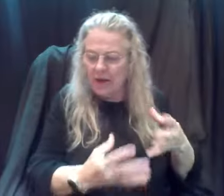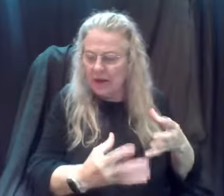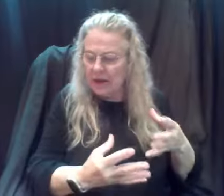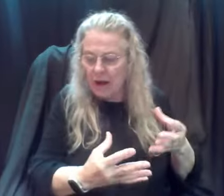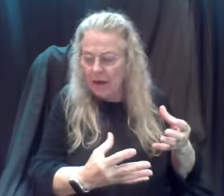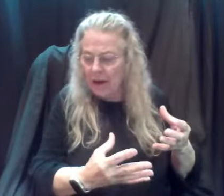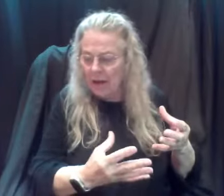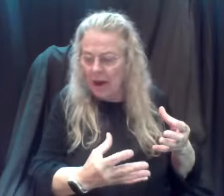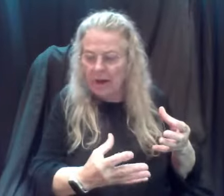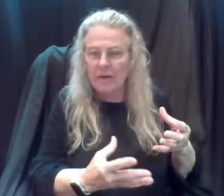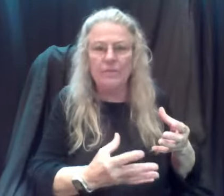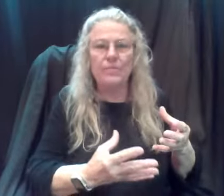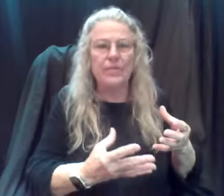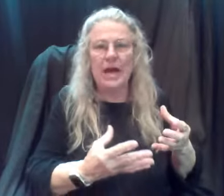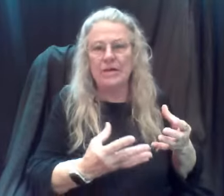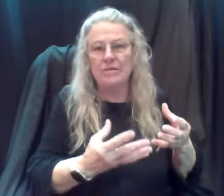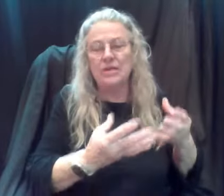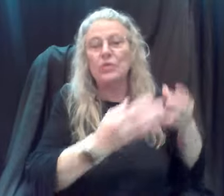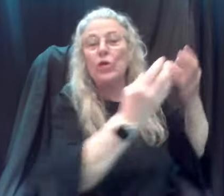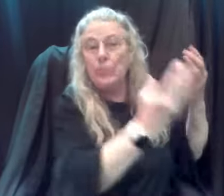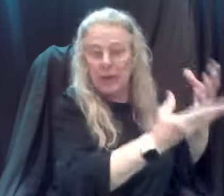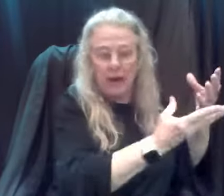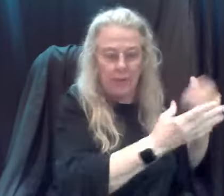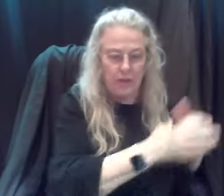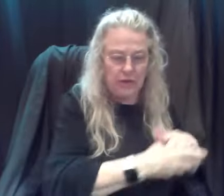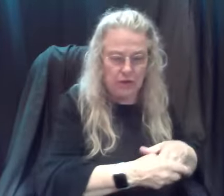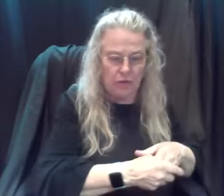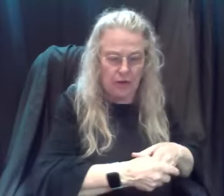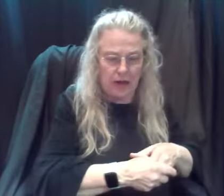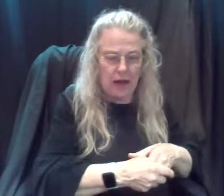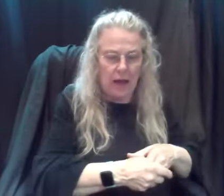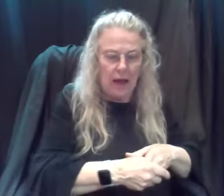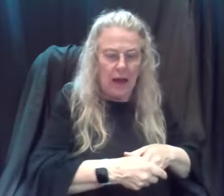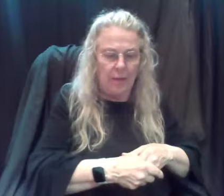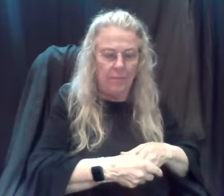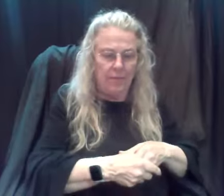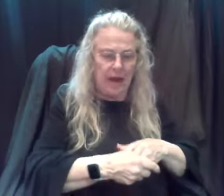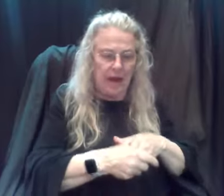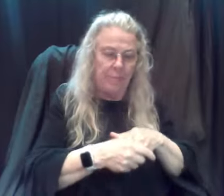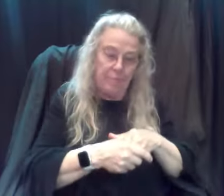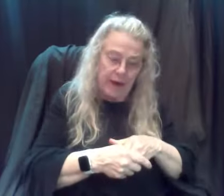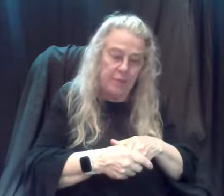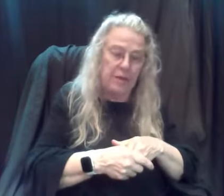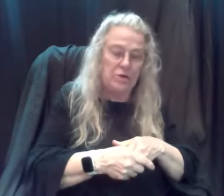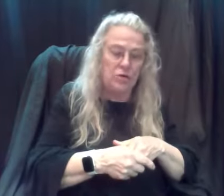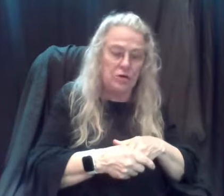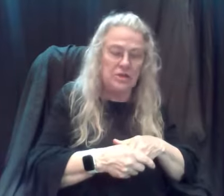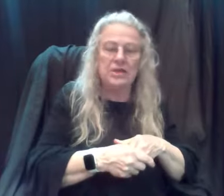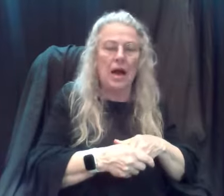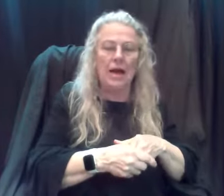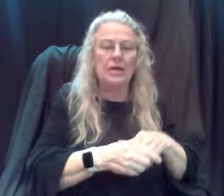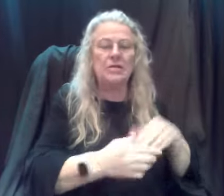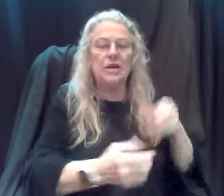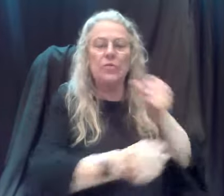not a lot that is going to be up on the screen. Bind me to your side is another one.